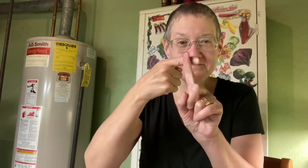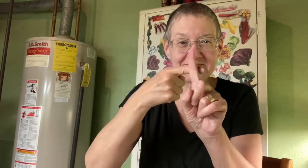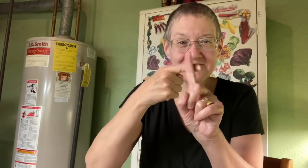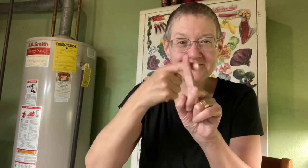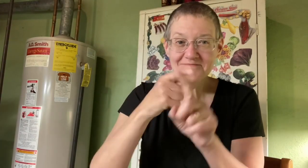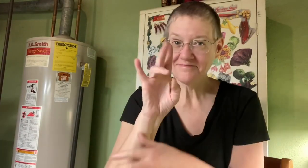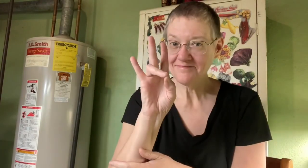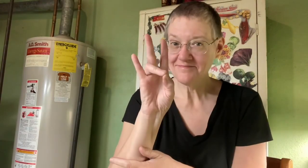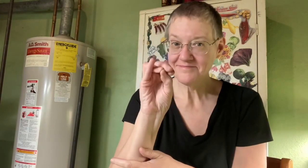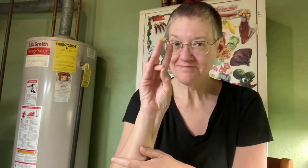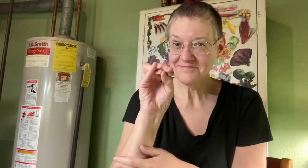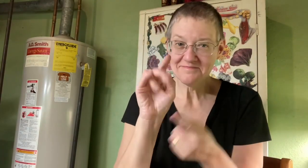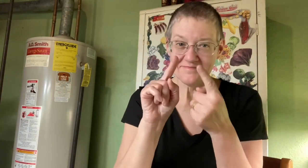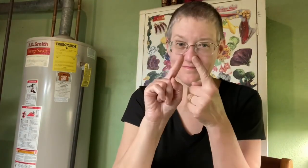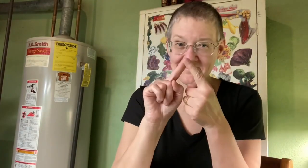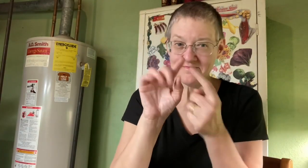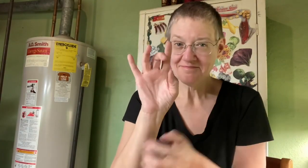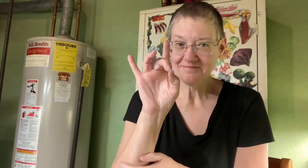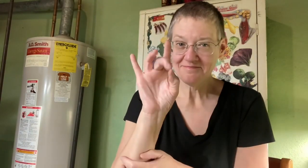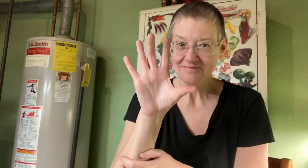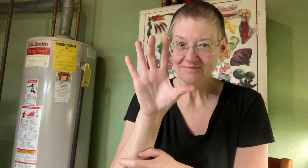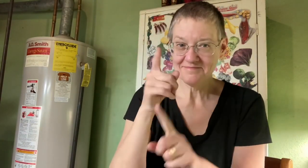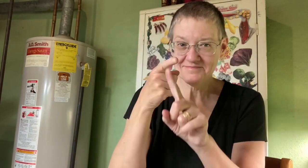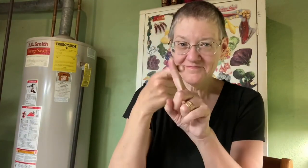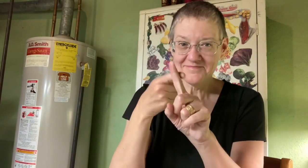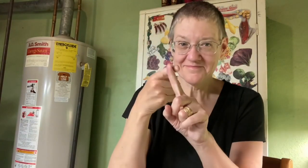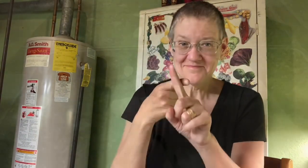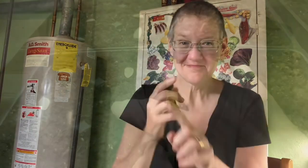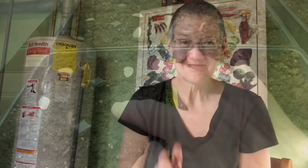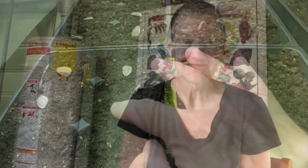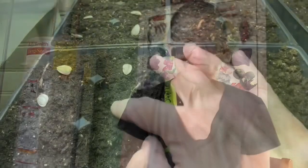Now they germinate at 70 to 85 degrees.